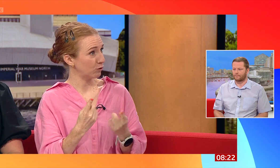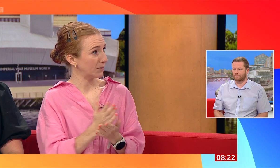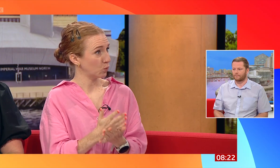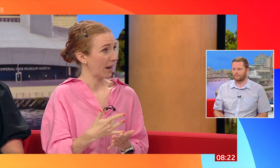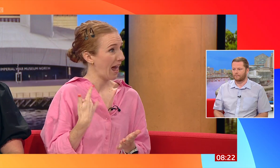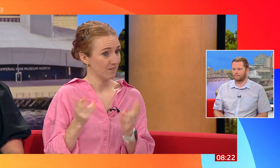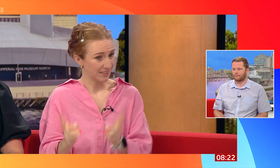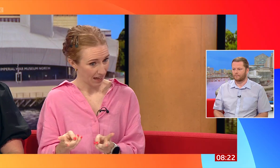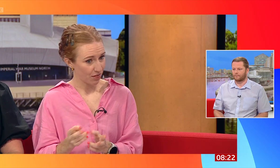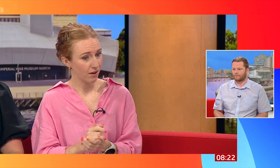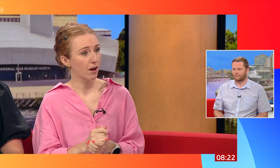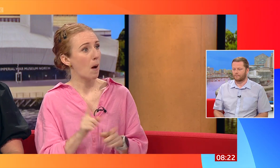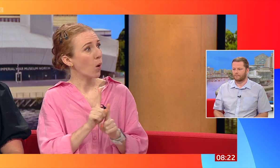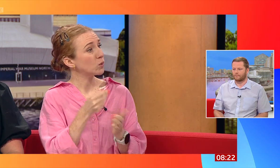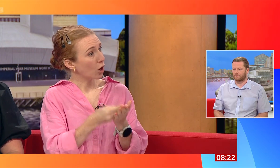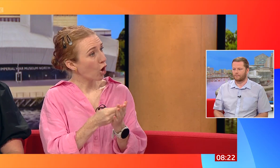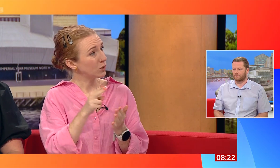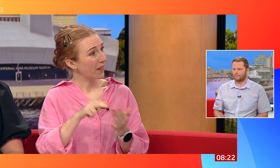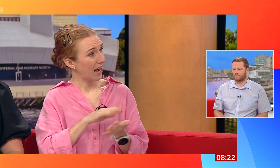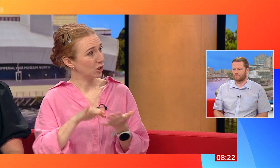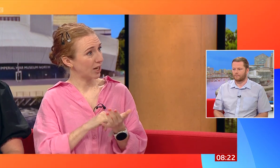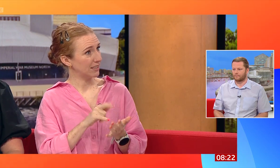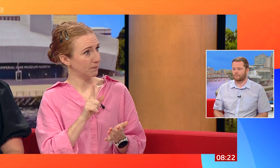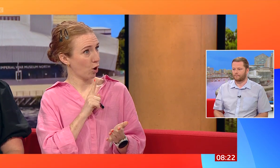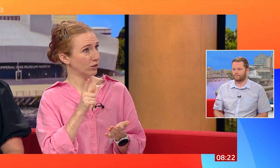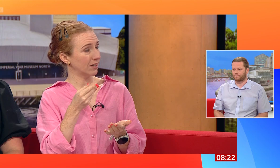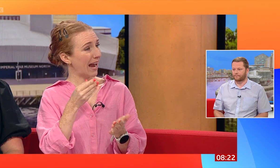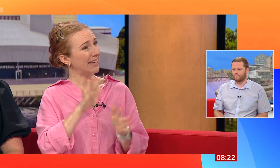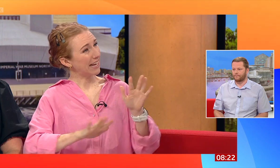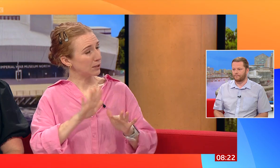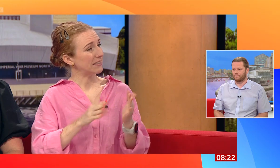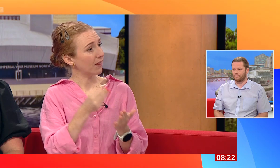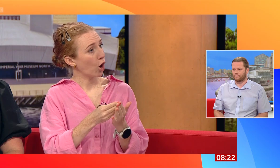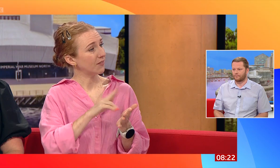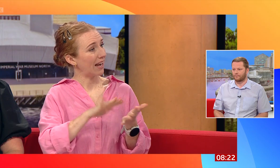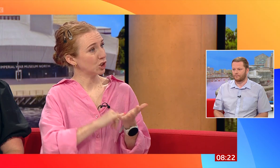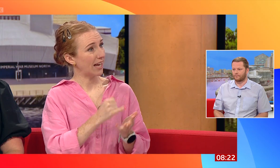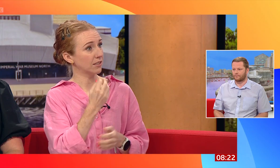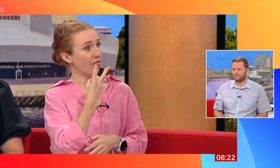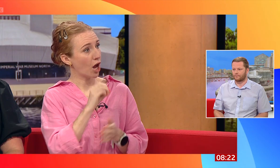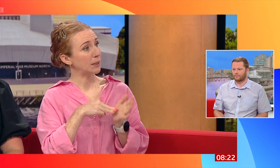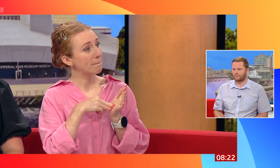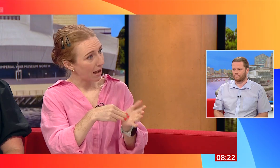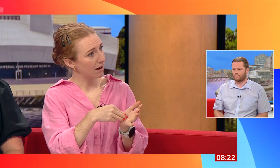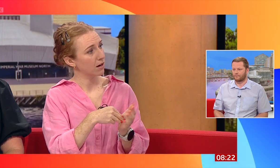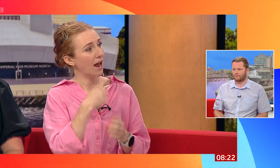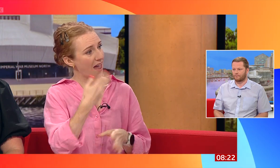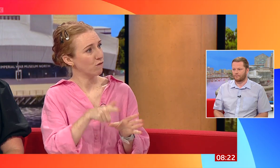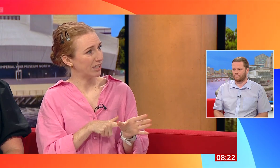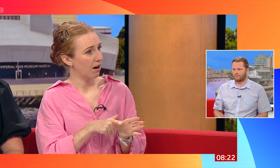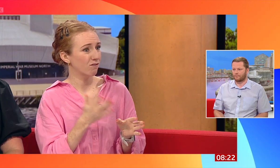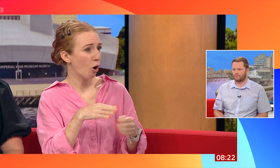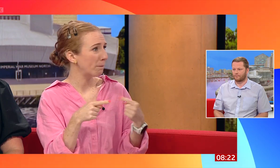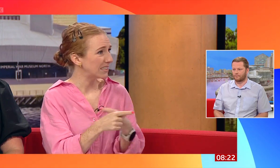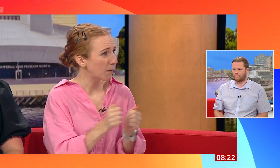person, and you know, and also it can be life or death situations. So it's estimated the cost is 30